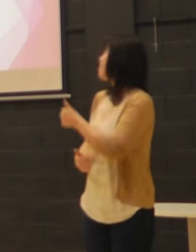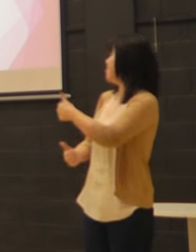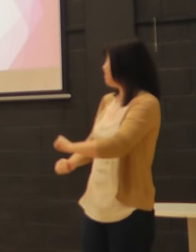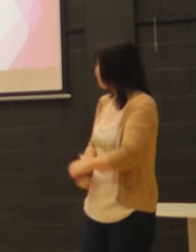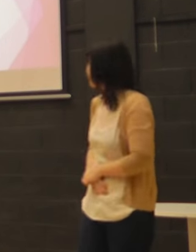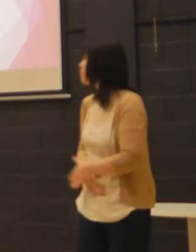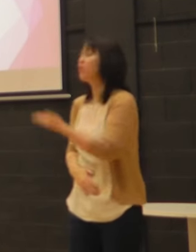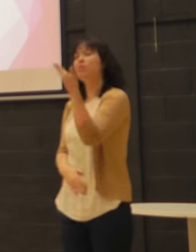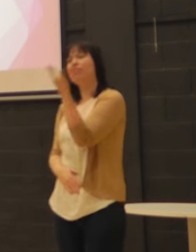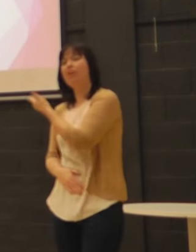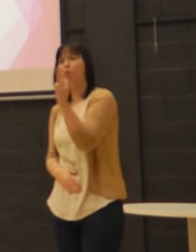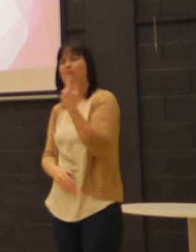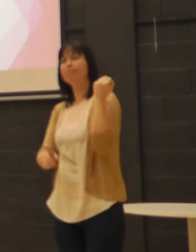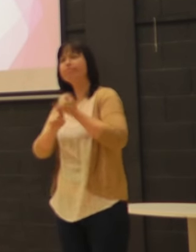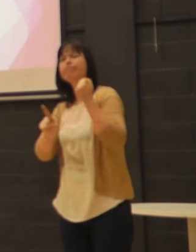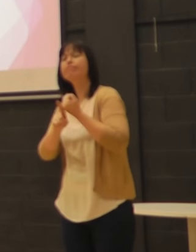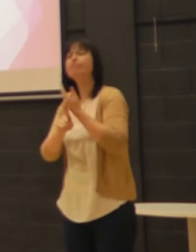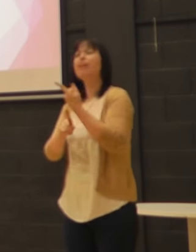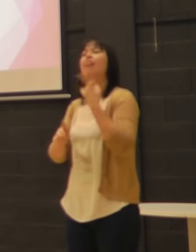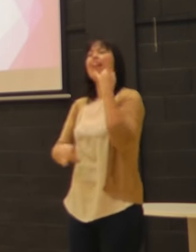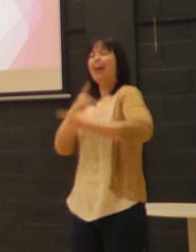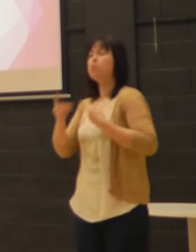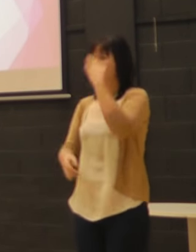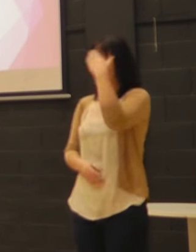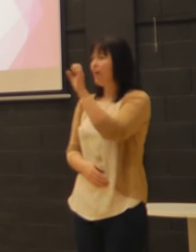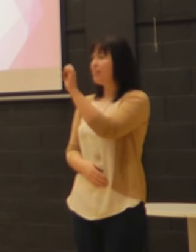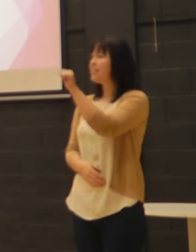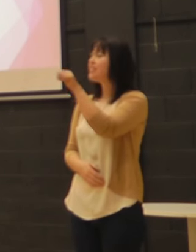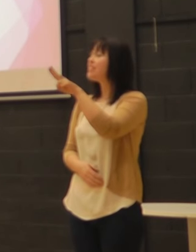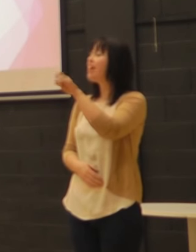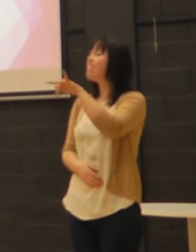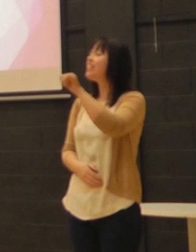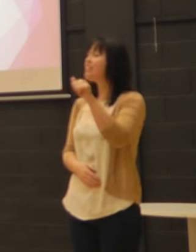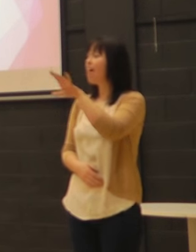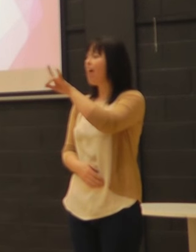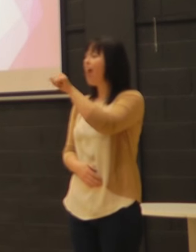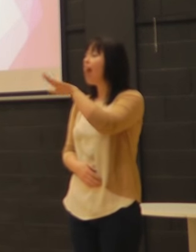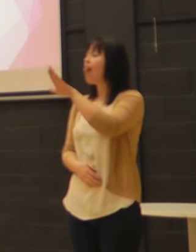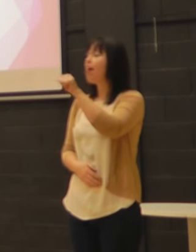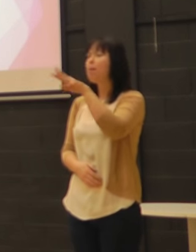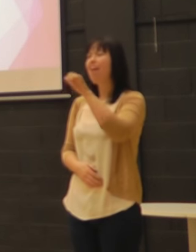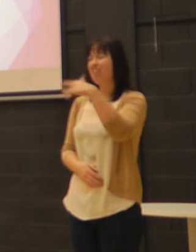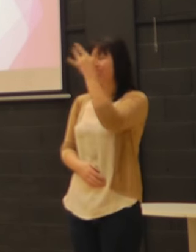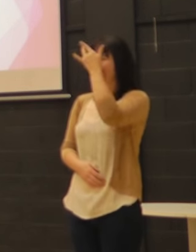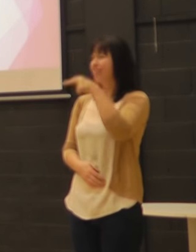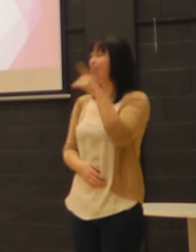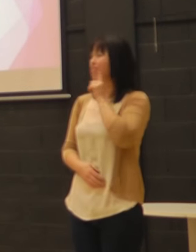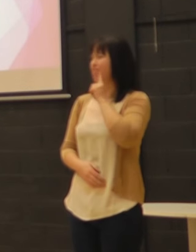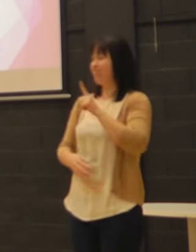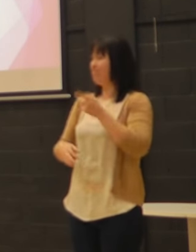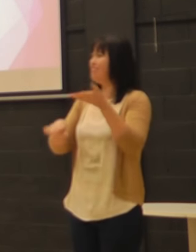This is the demonstration that happened after Savita Hanapalavar died. Better view of